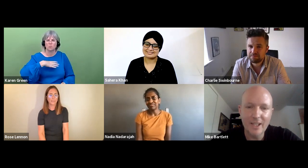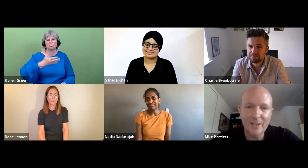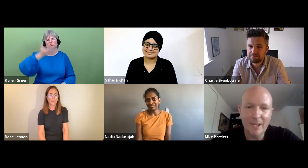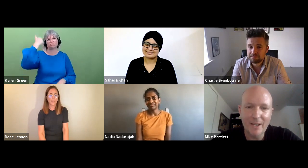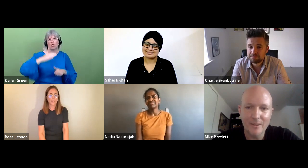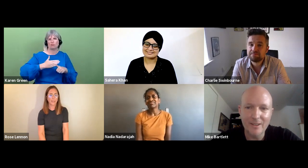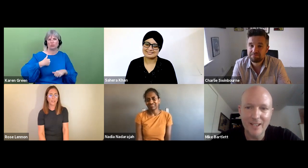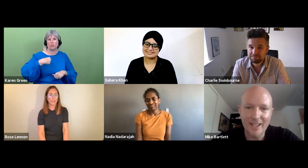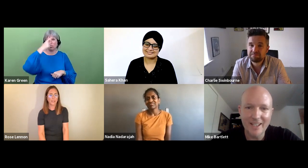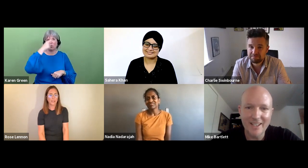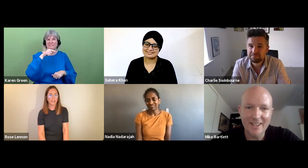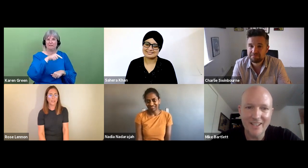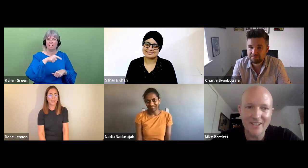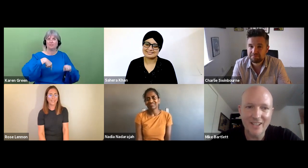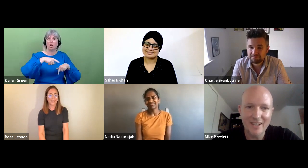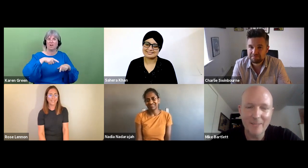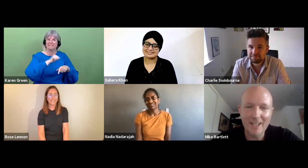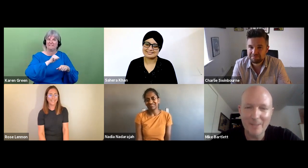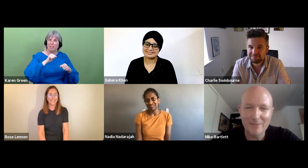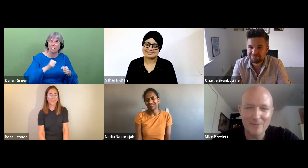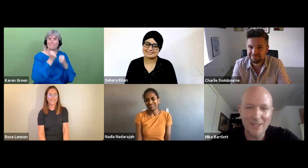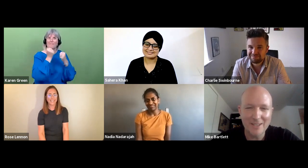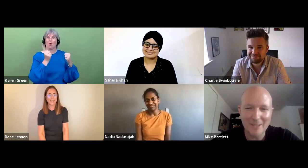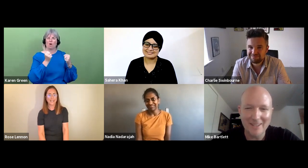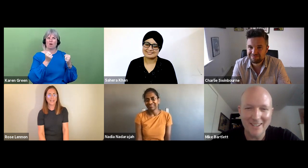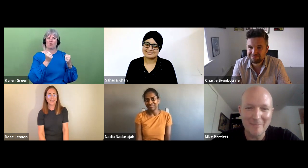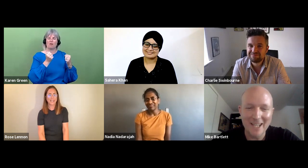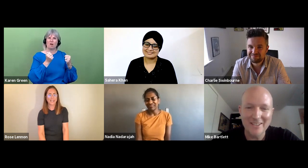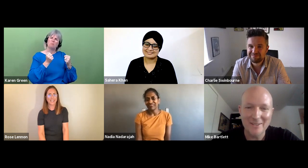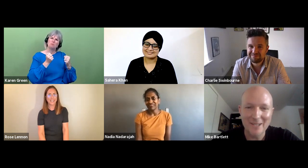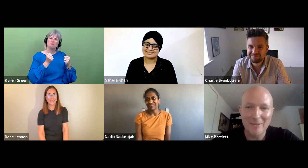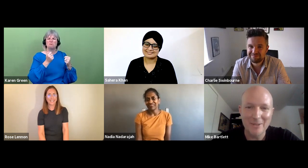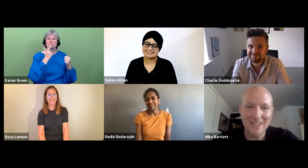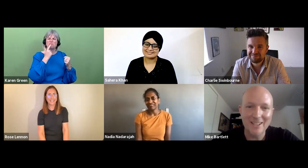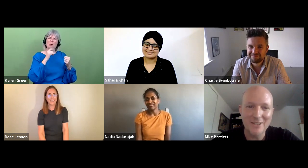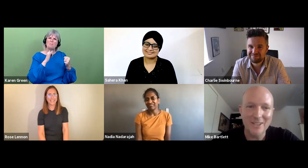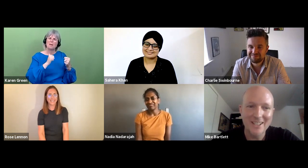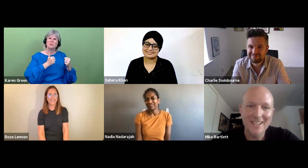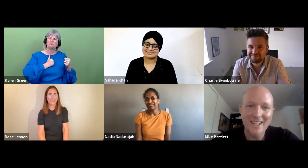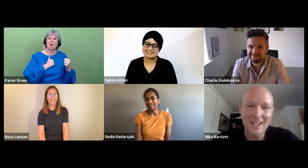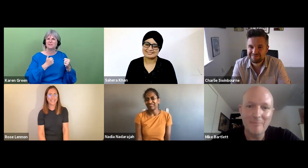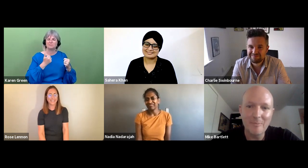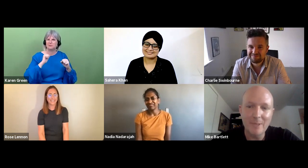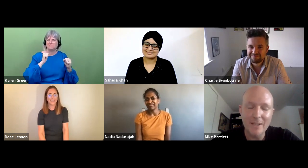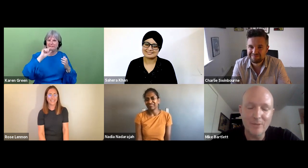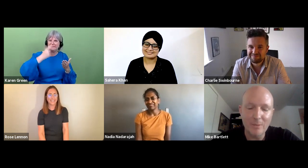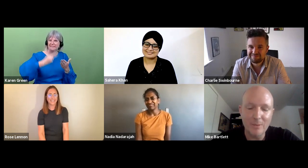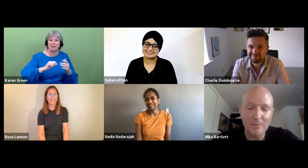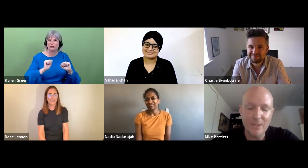the power lay in theatre, and I may be right about that. I'm yet to come to a conclusion, but the problem, what I